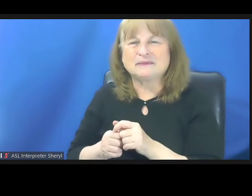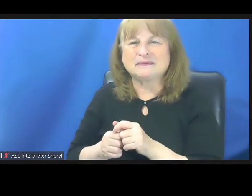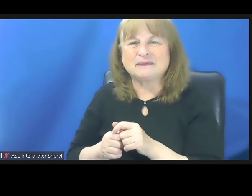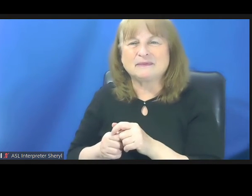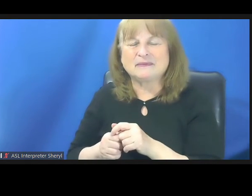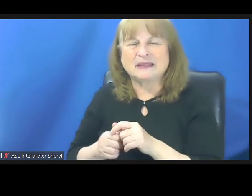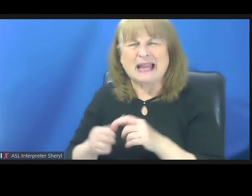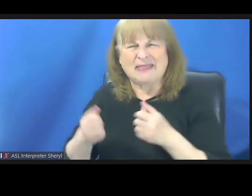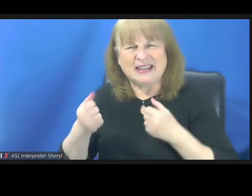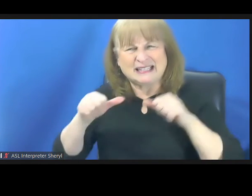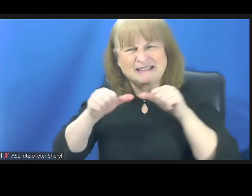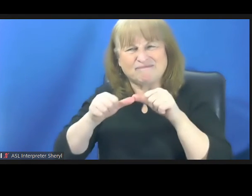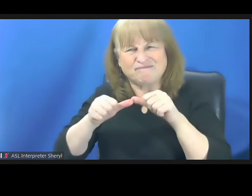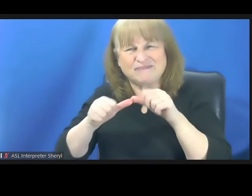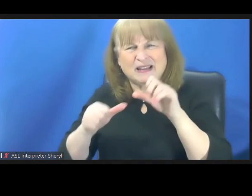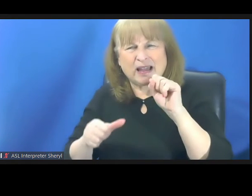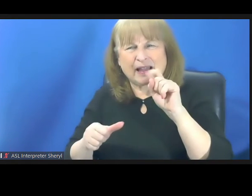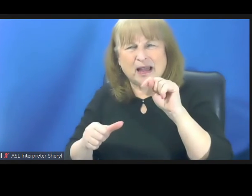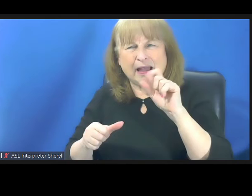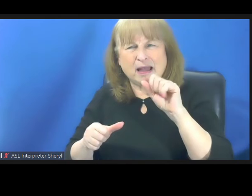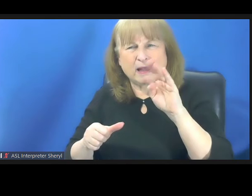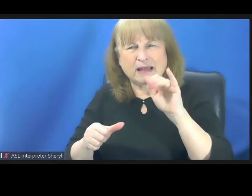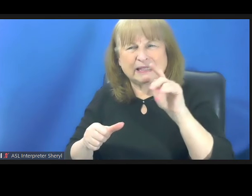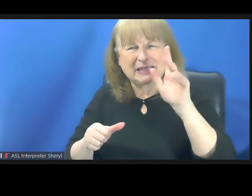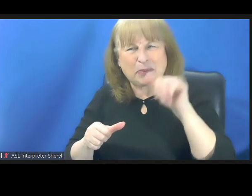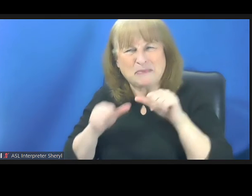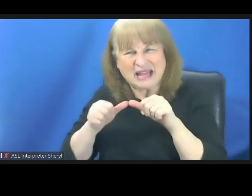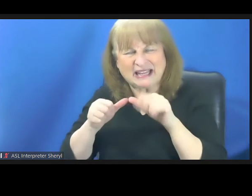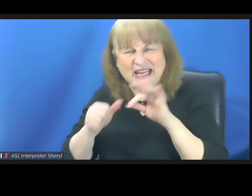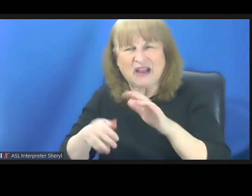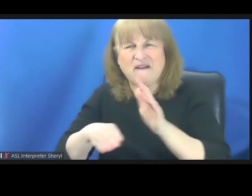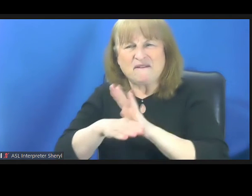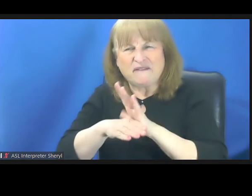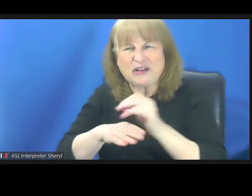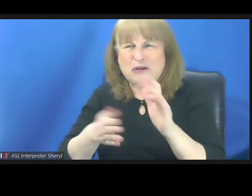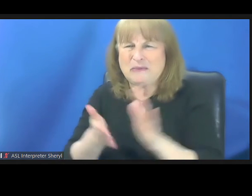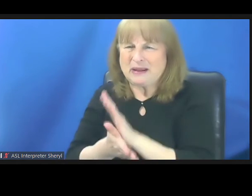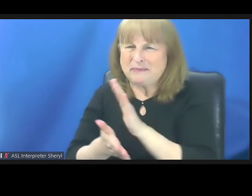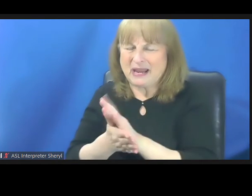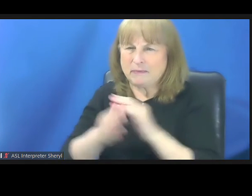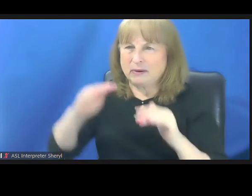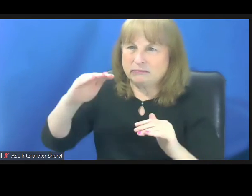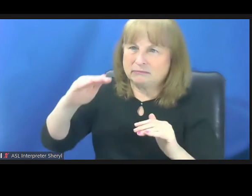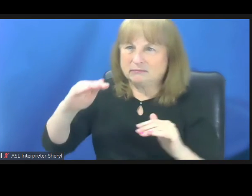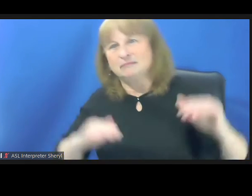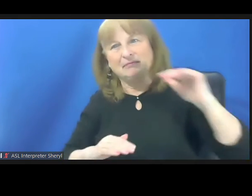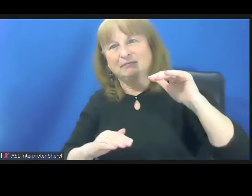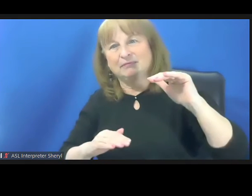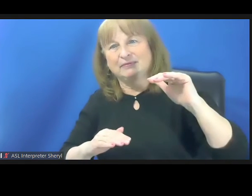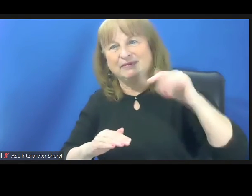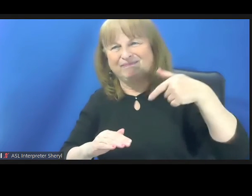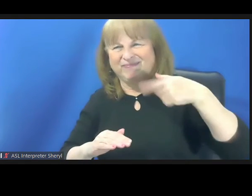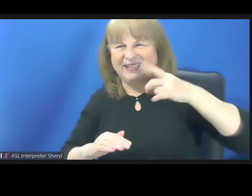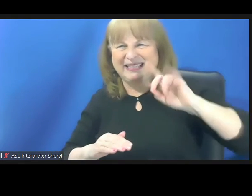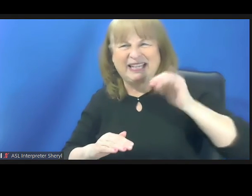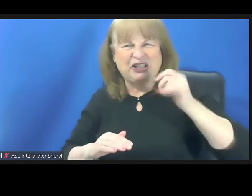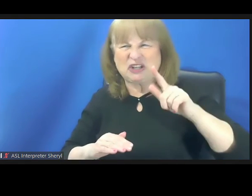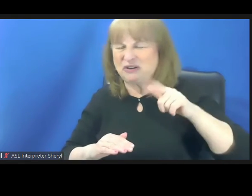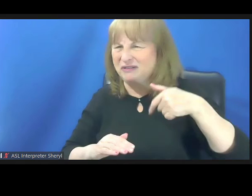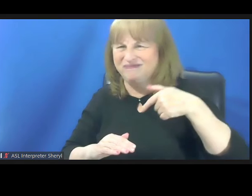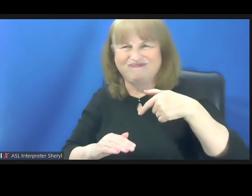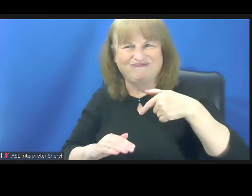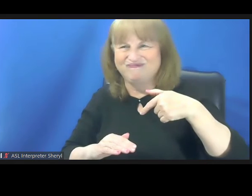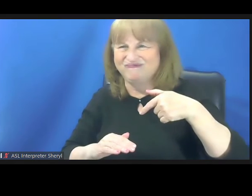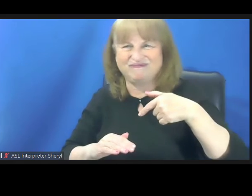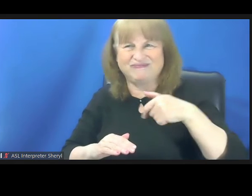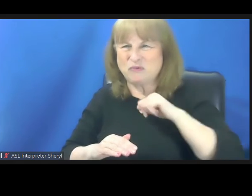the stability of film and paper far outweighs that of the digital platform, because, absolutely, you